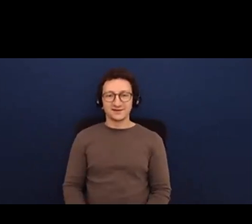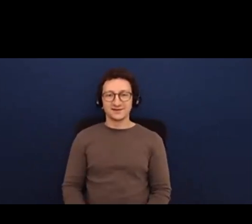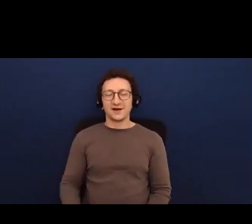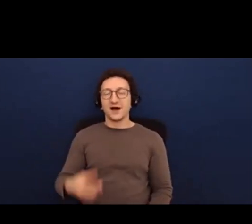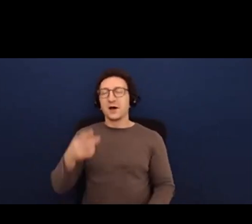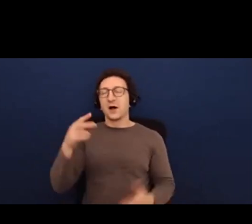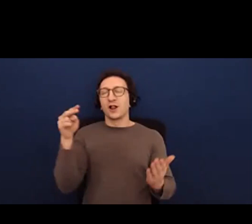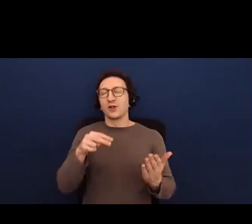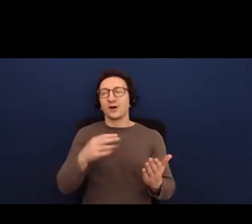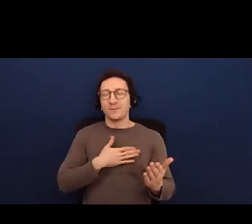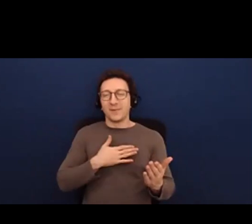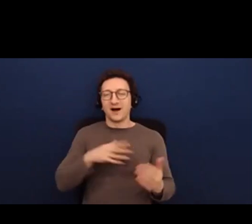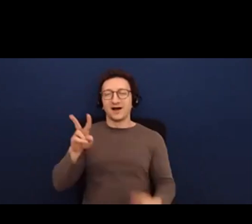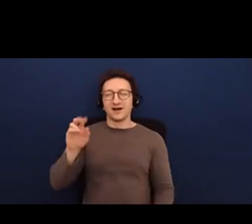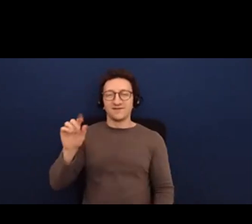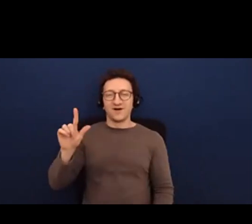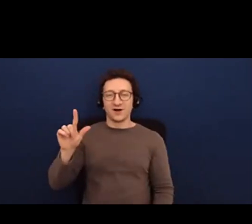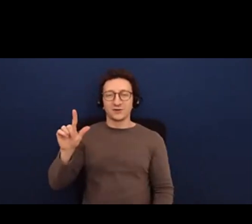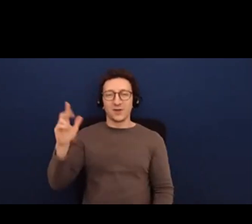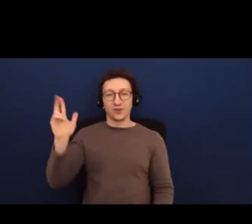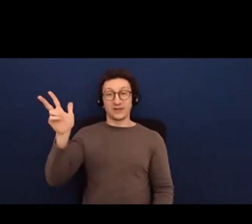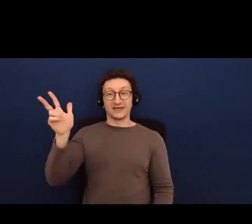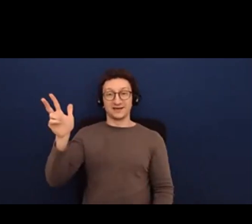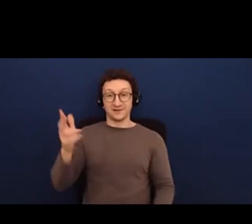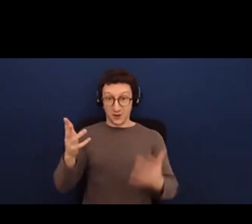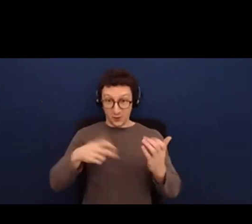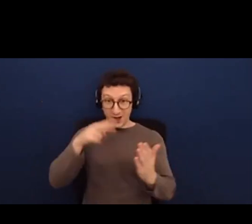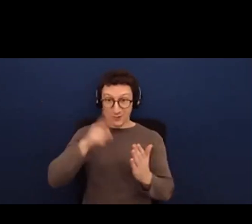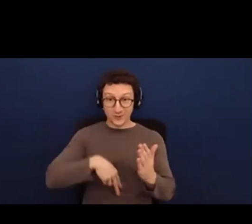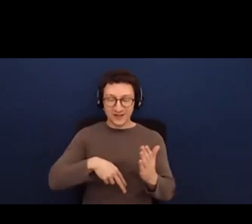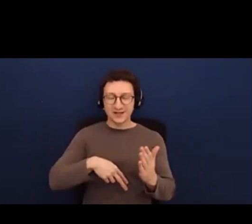poem, you will have to buy the book.